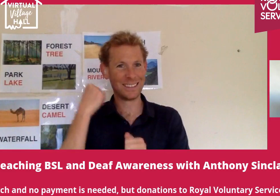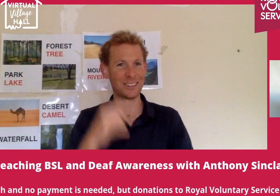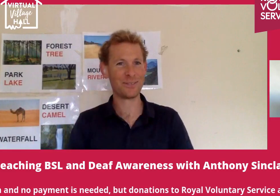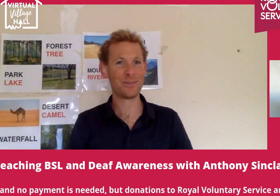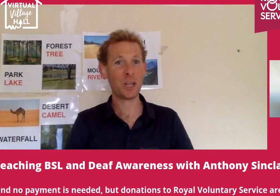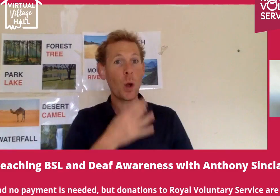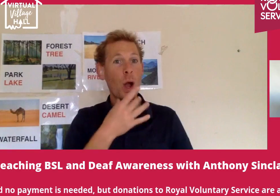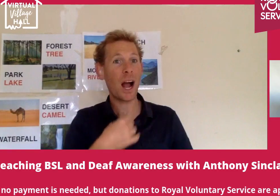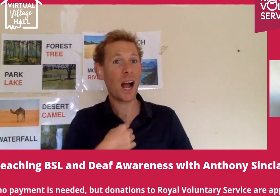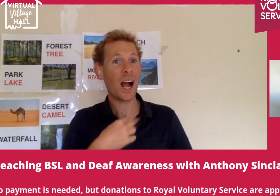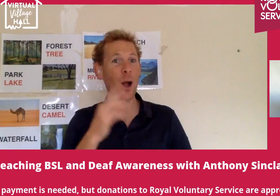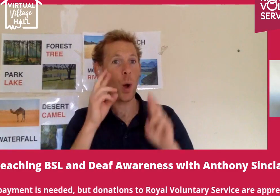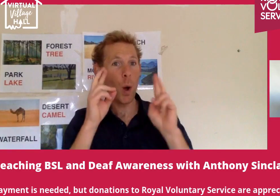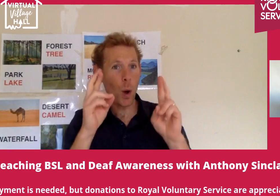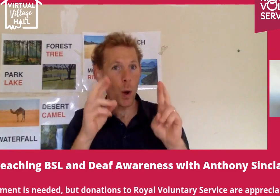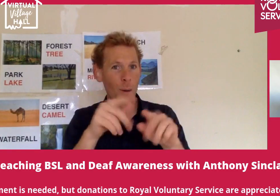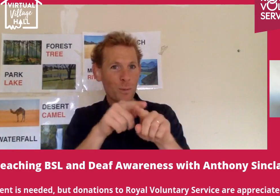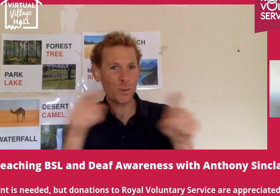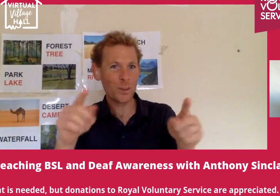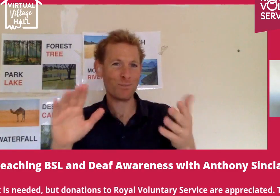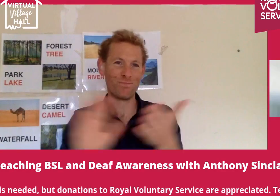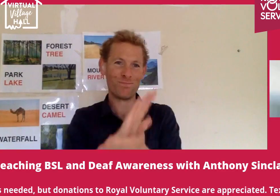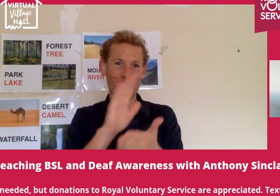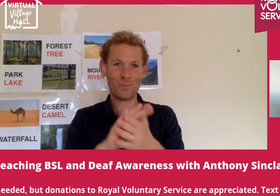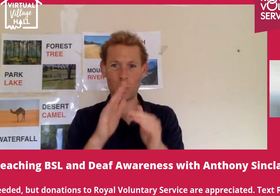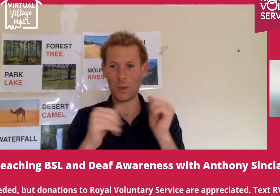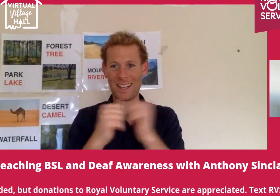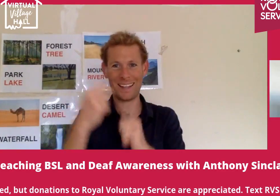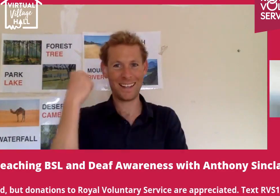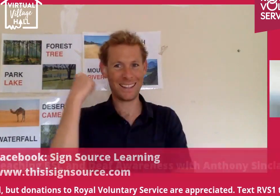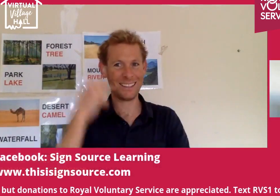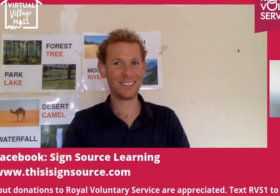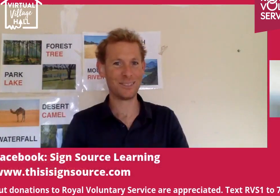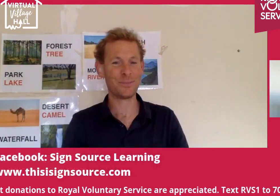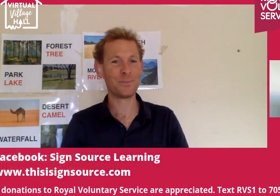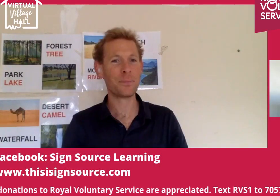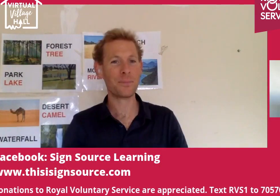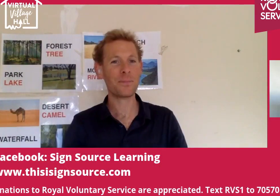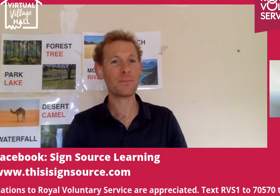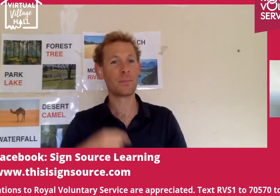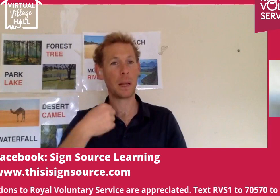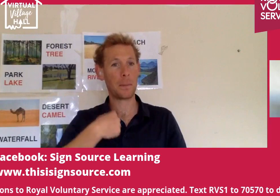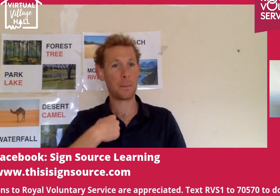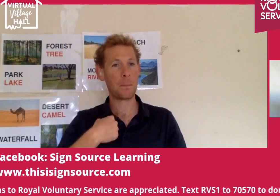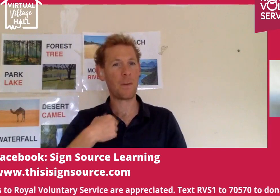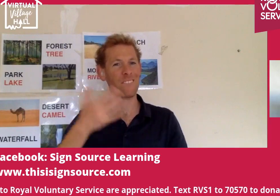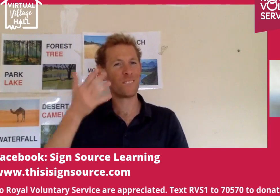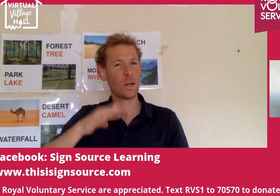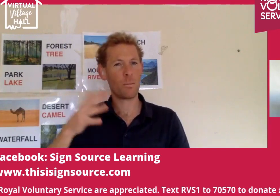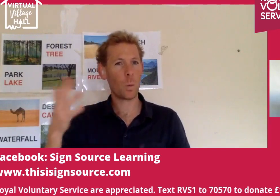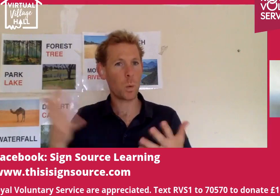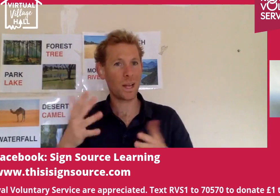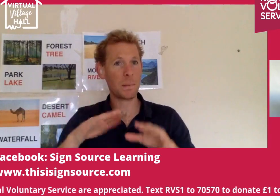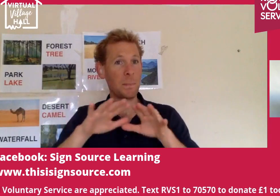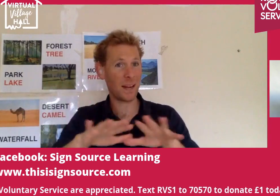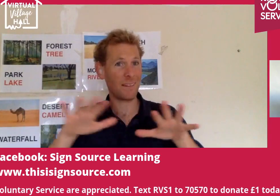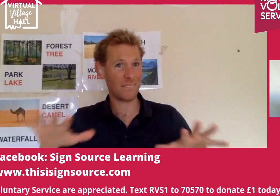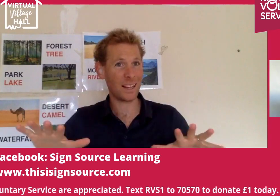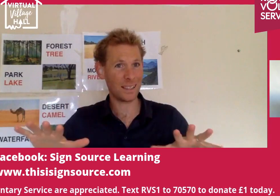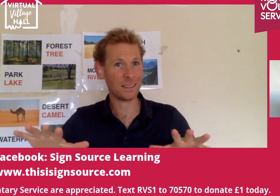you all had a great weekend. I also had a really nice weekend,